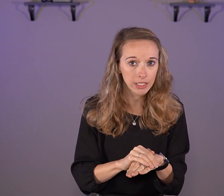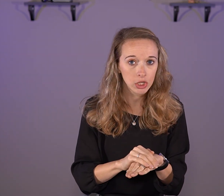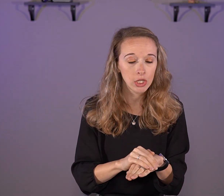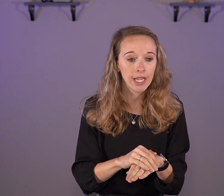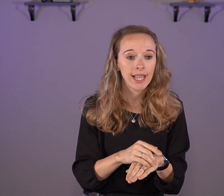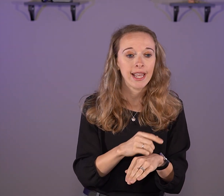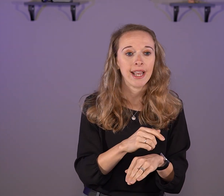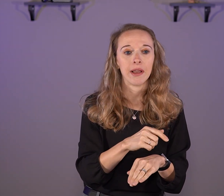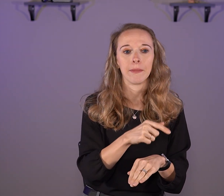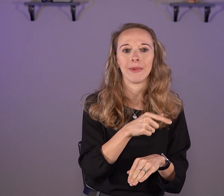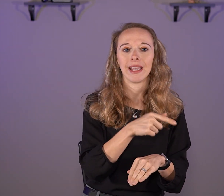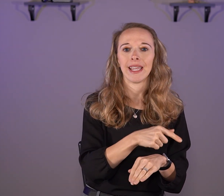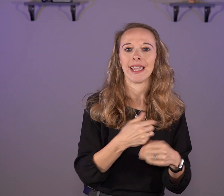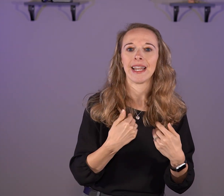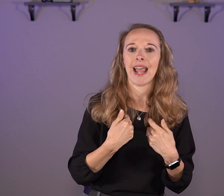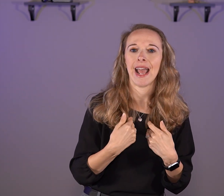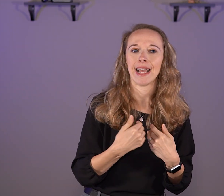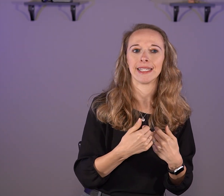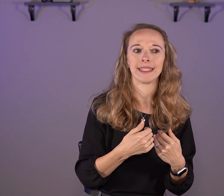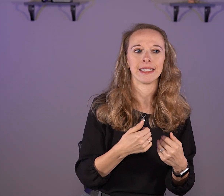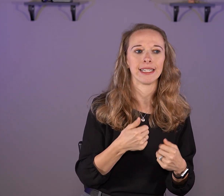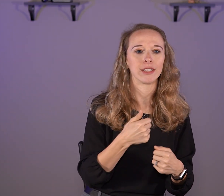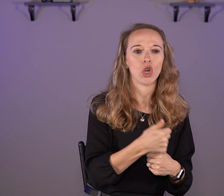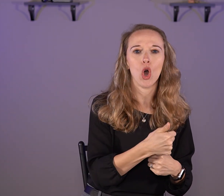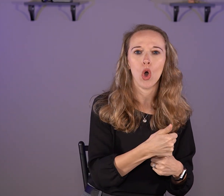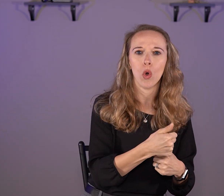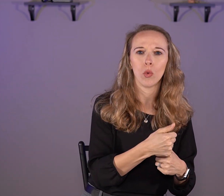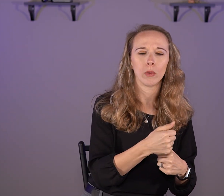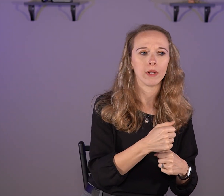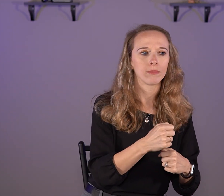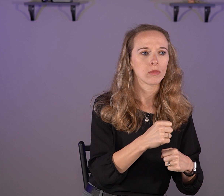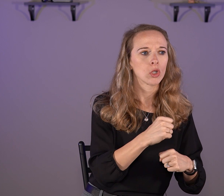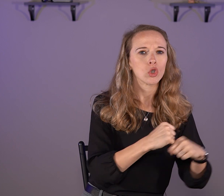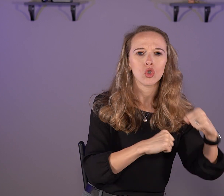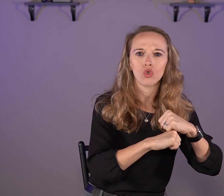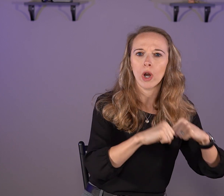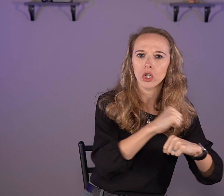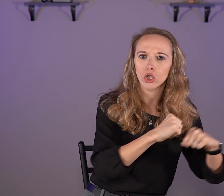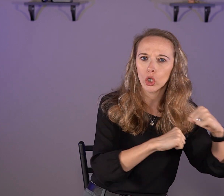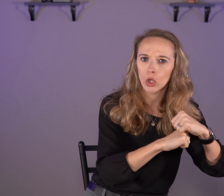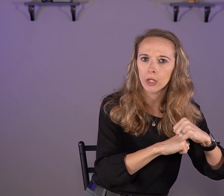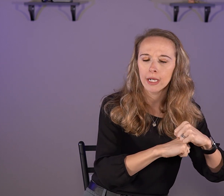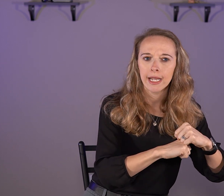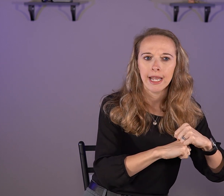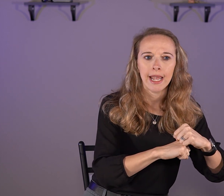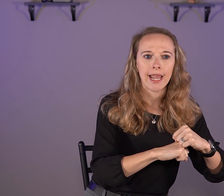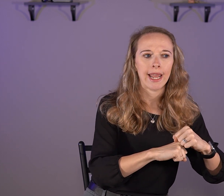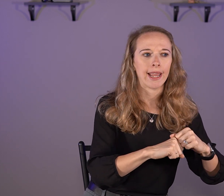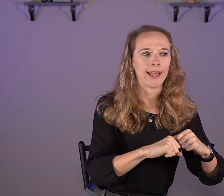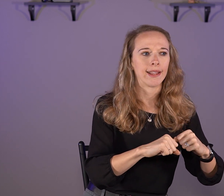English. It has its own structure